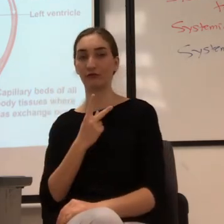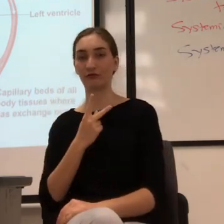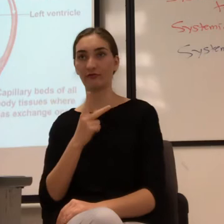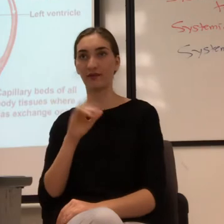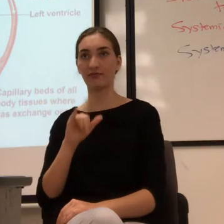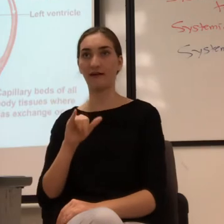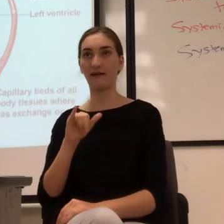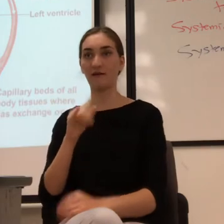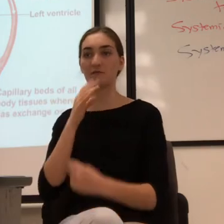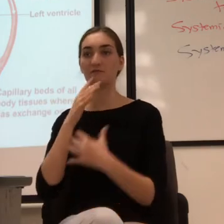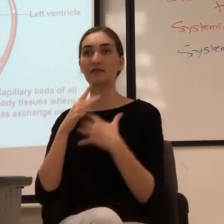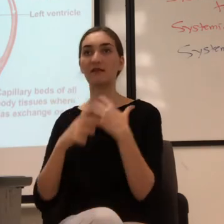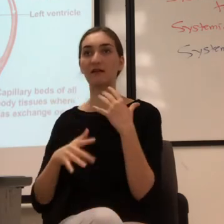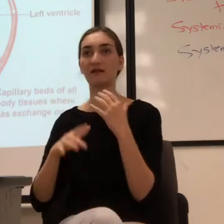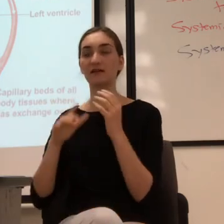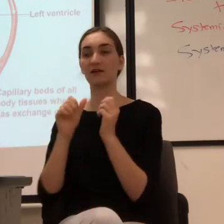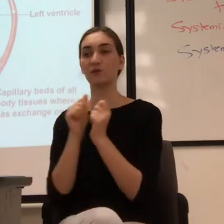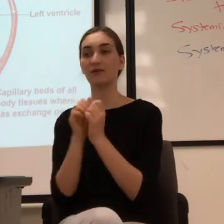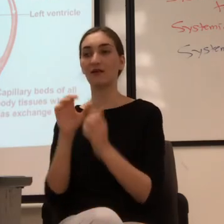this